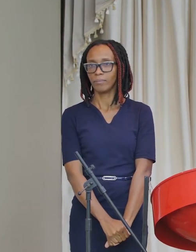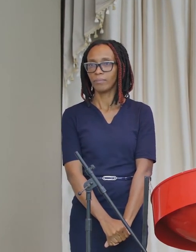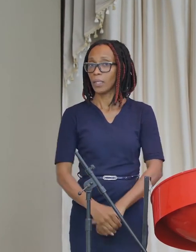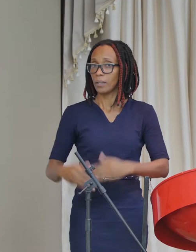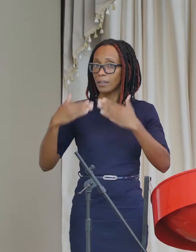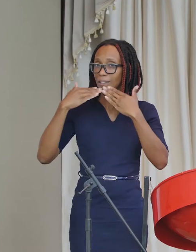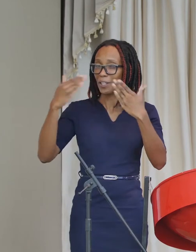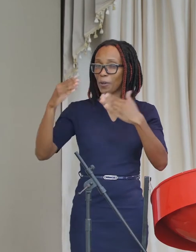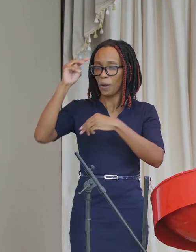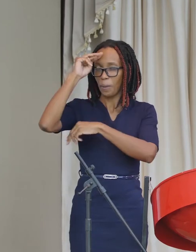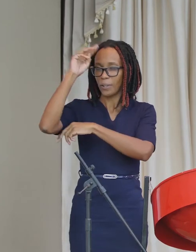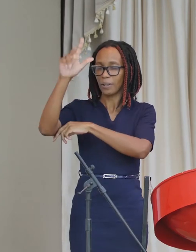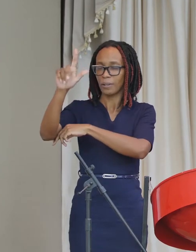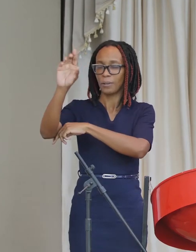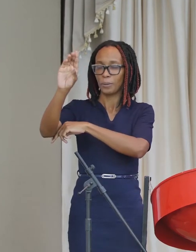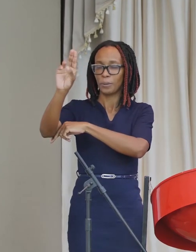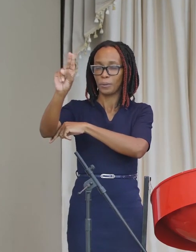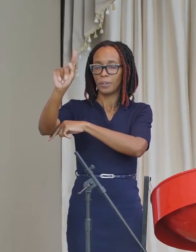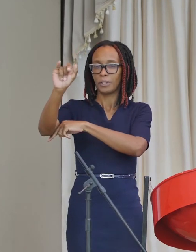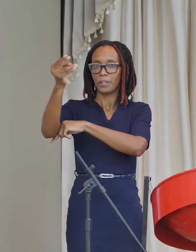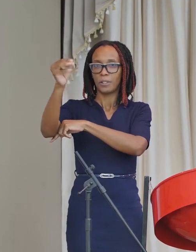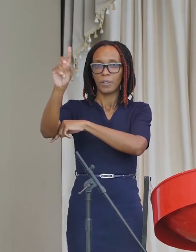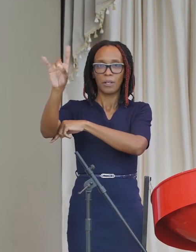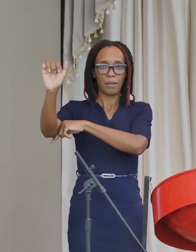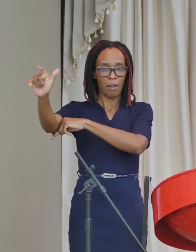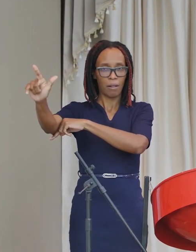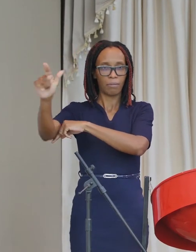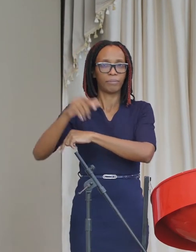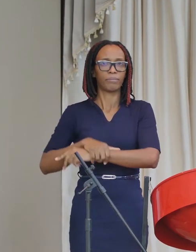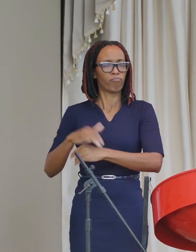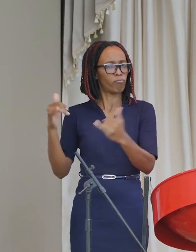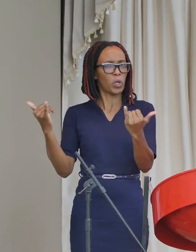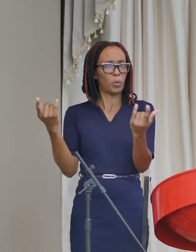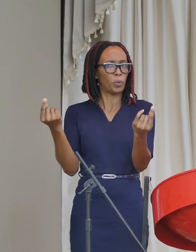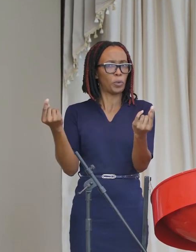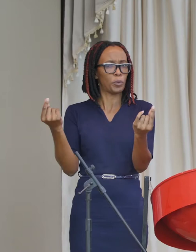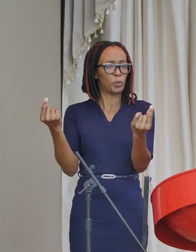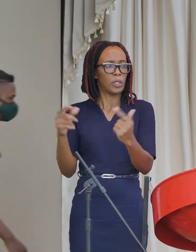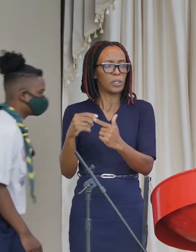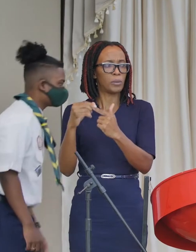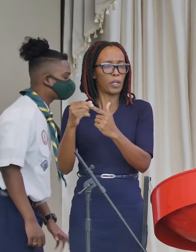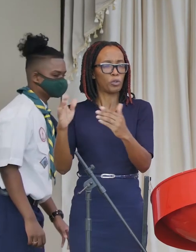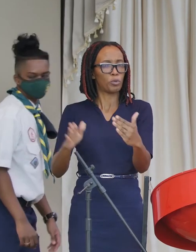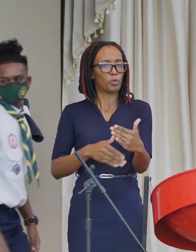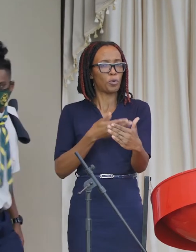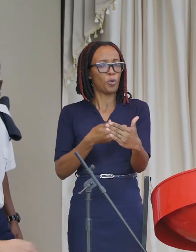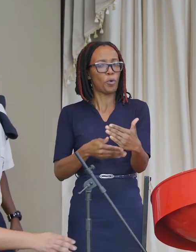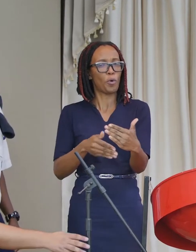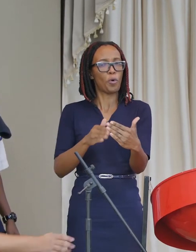Thank you, Mr. Lunchmedial. So right now we have a special song